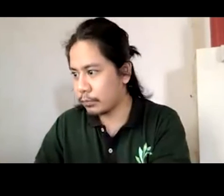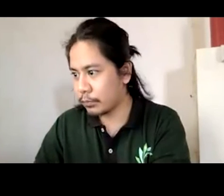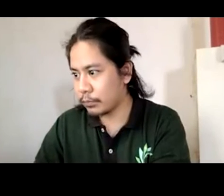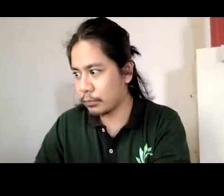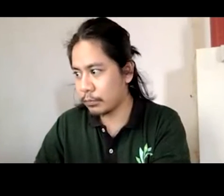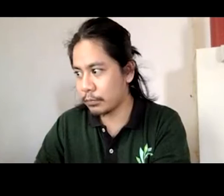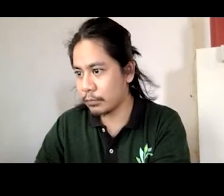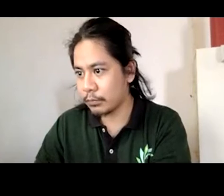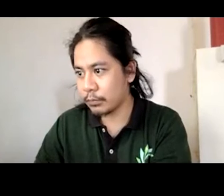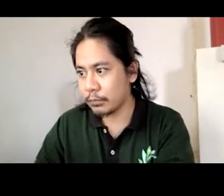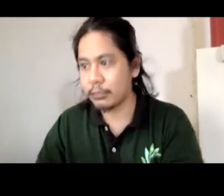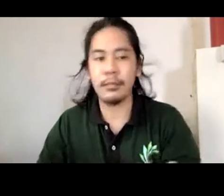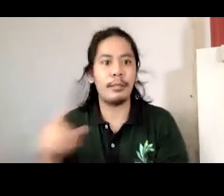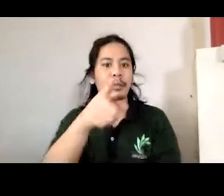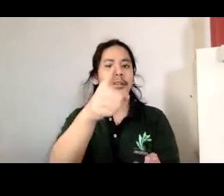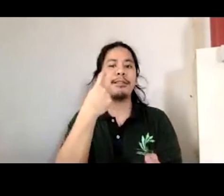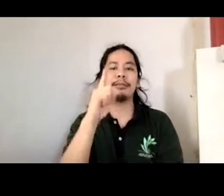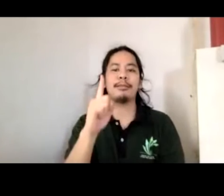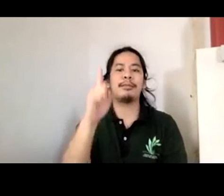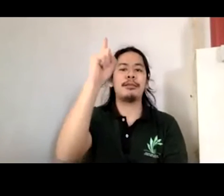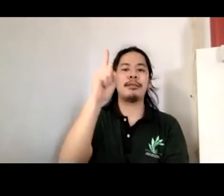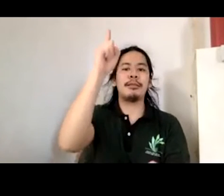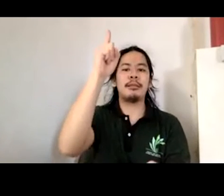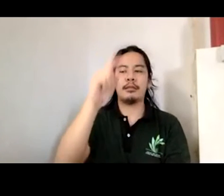So I have a question for you, Dr. Woody.